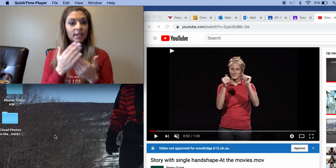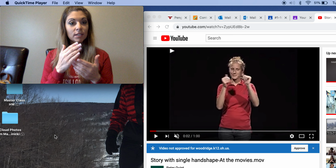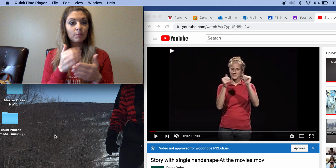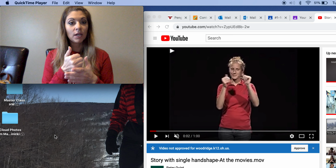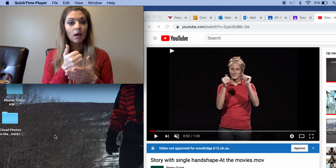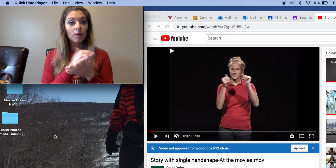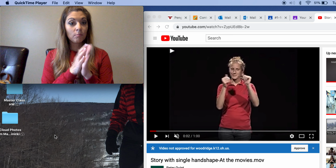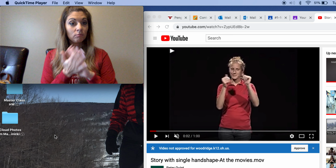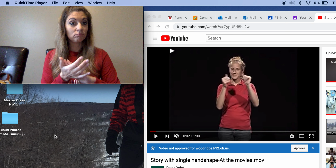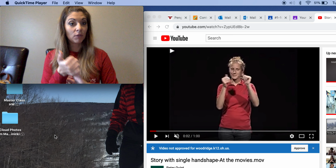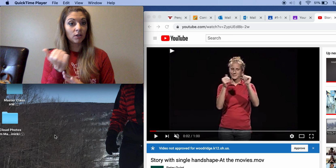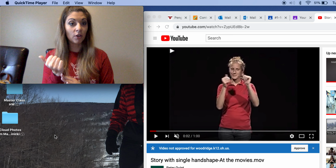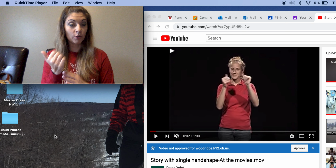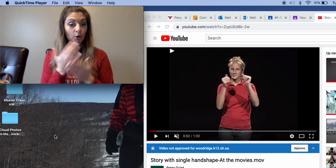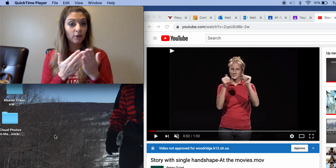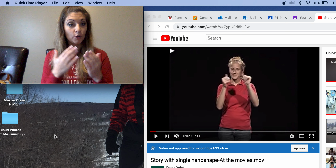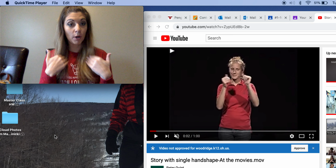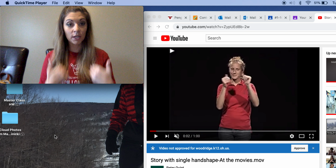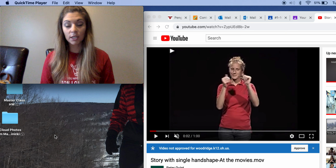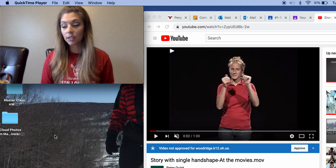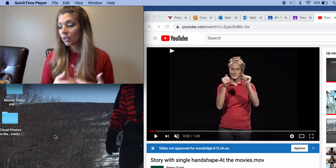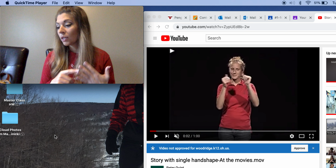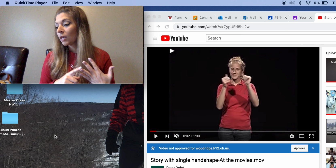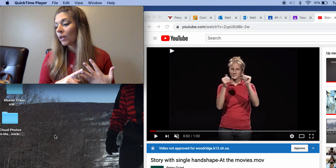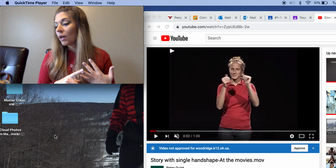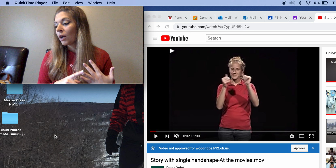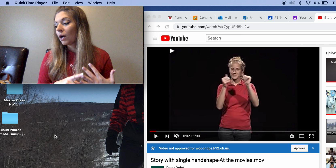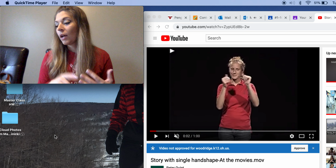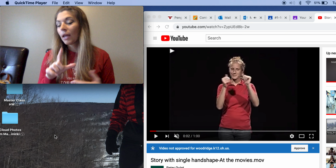your hands become another part of your body.